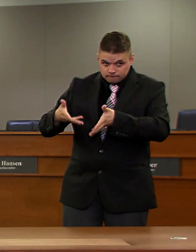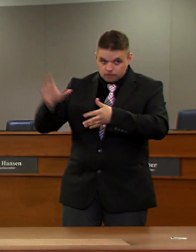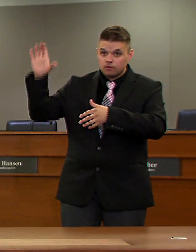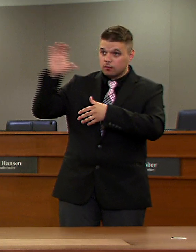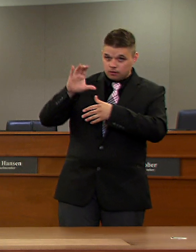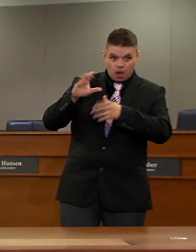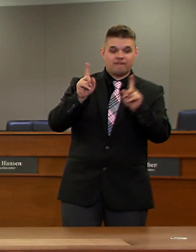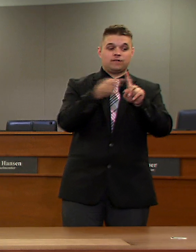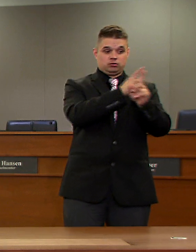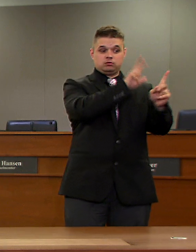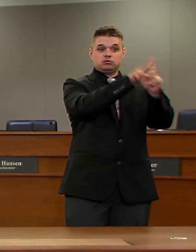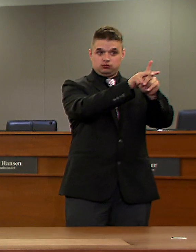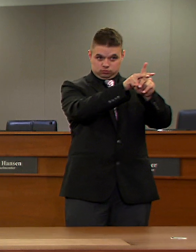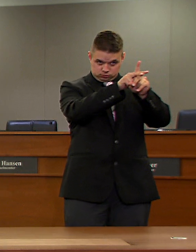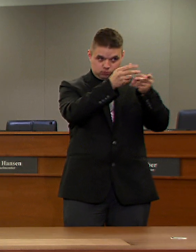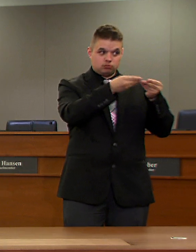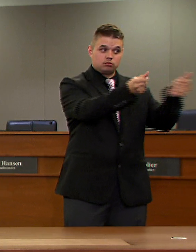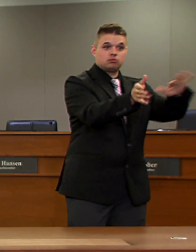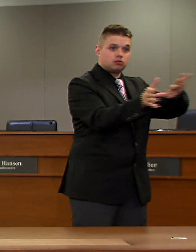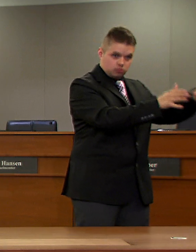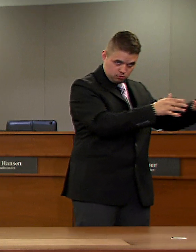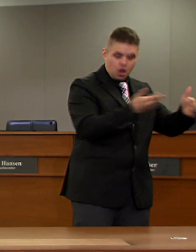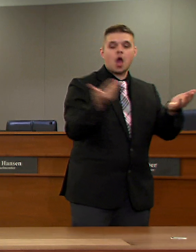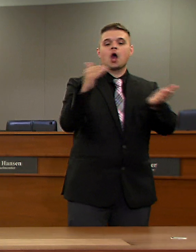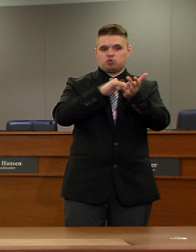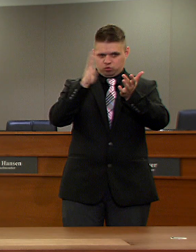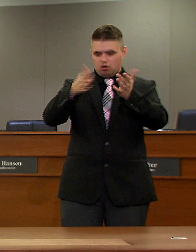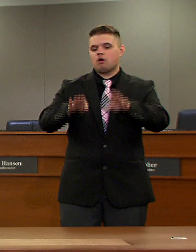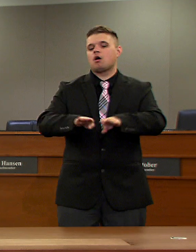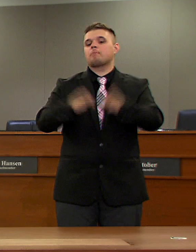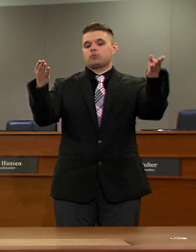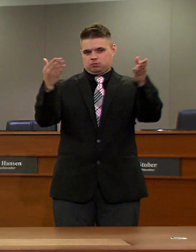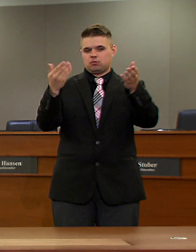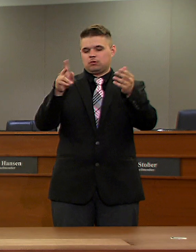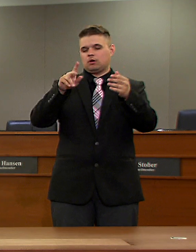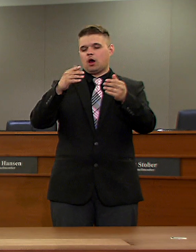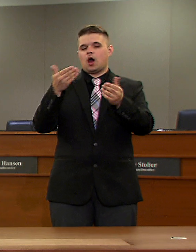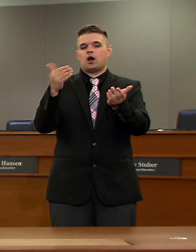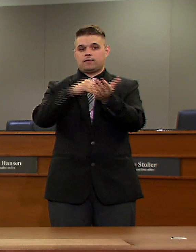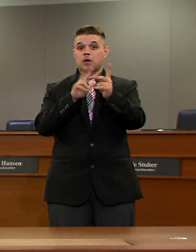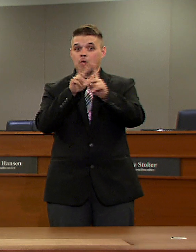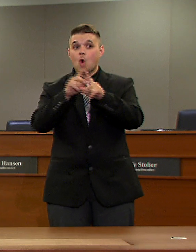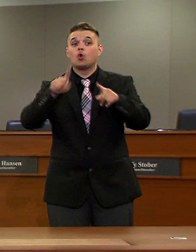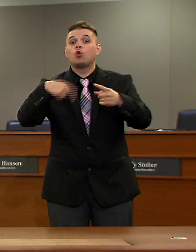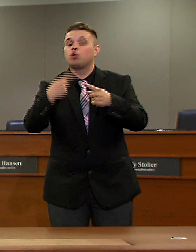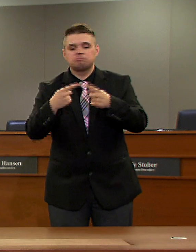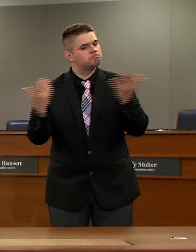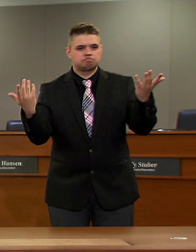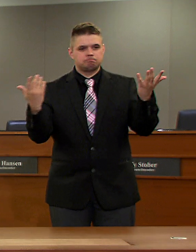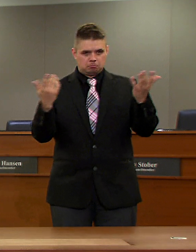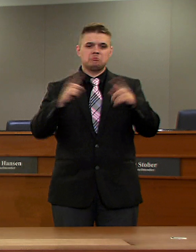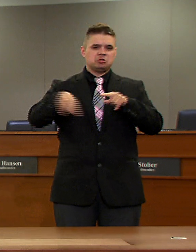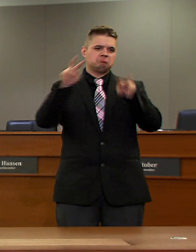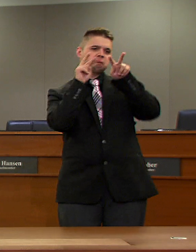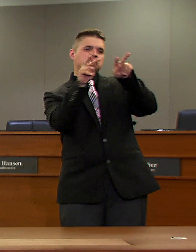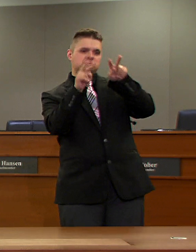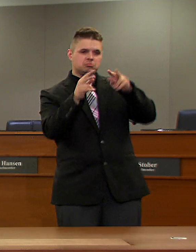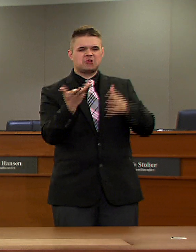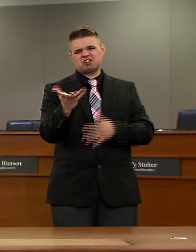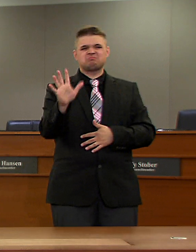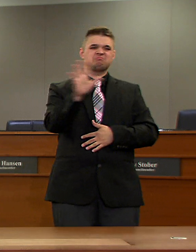then a new application period will be announced. We will keep you up to date. It should be around 3